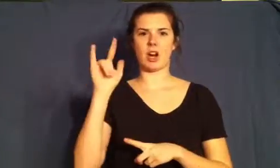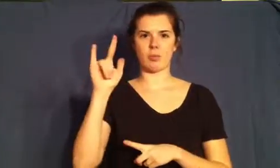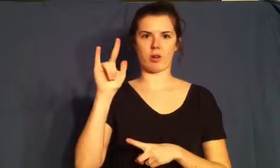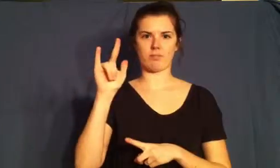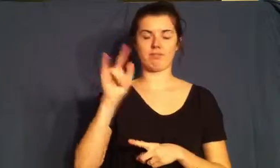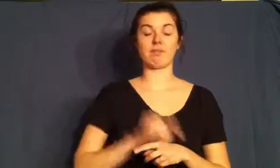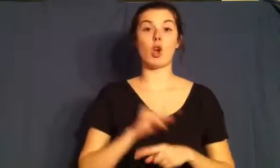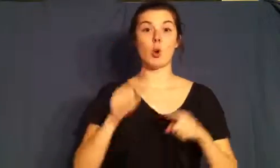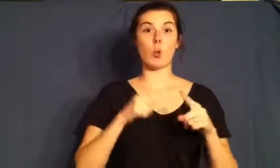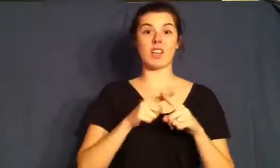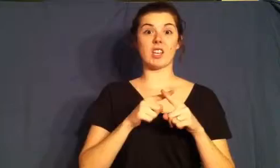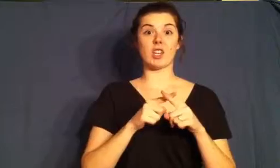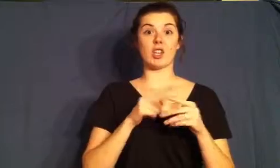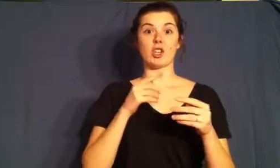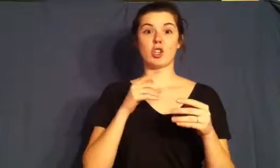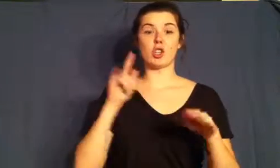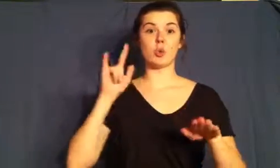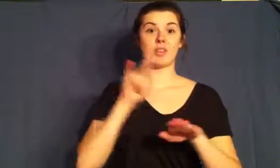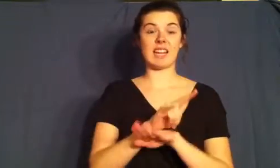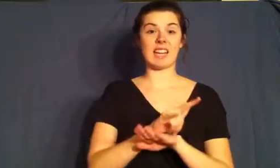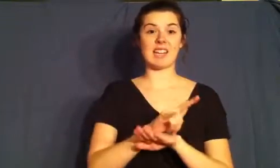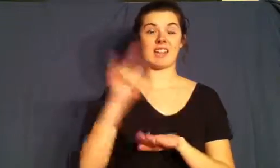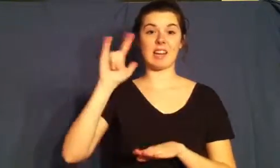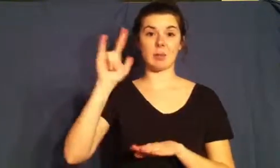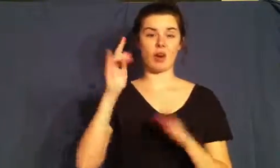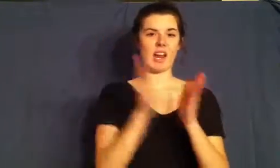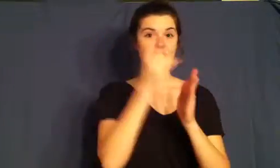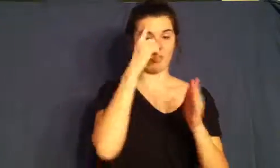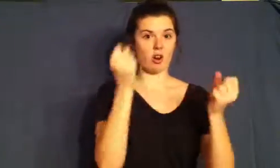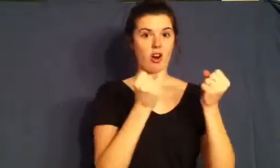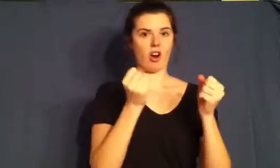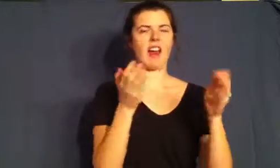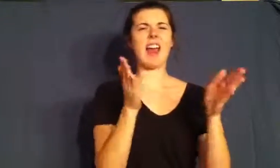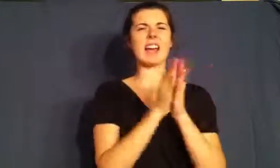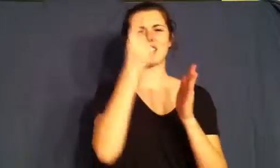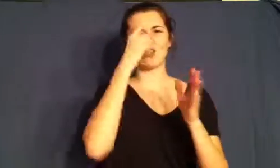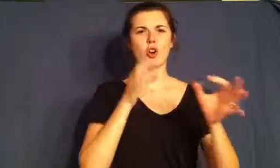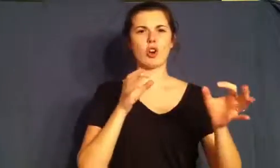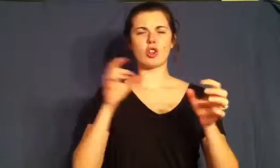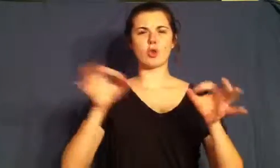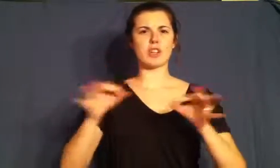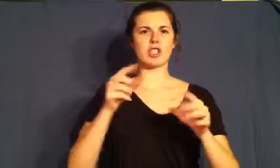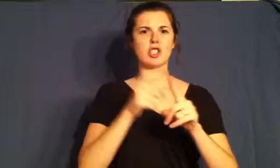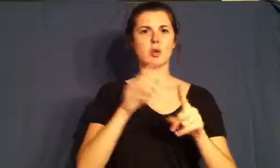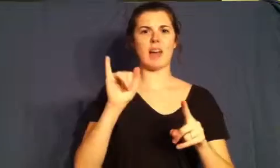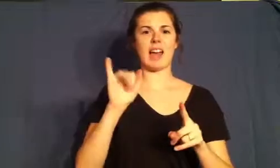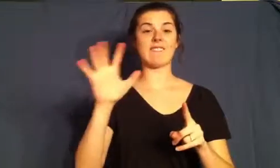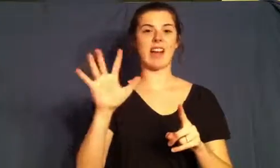rent a car, ask for directions to Interstate 5. Everybody knows how to get to I-5. And get on I-5